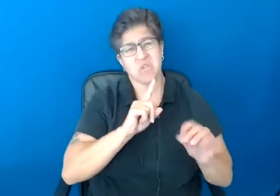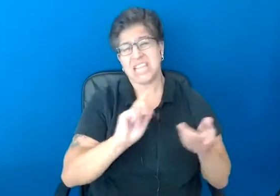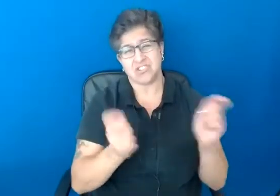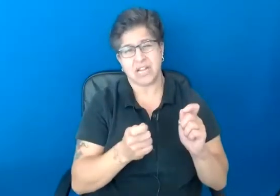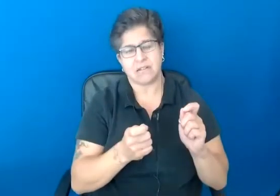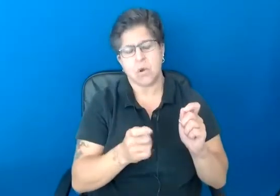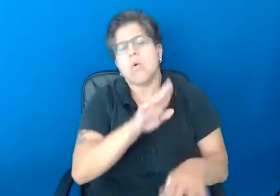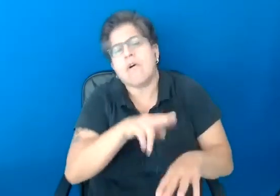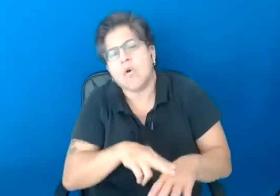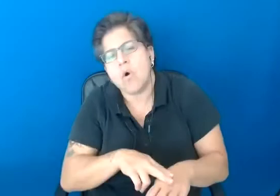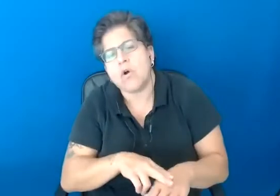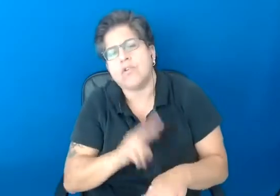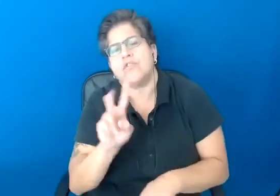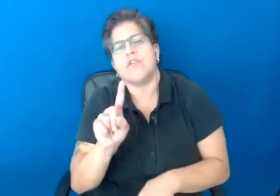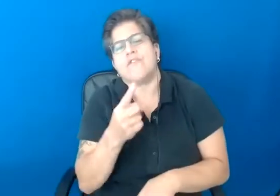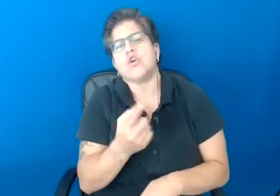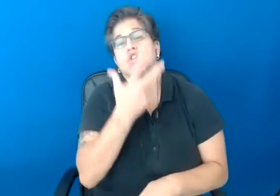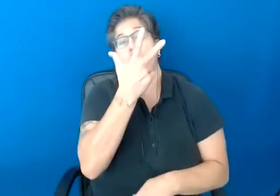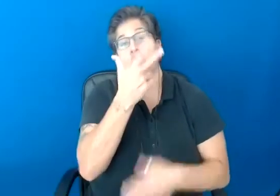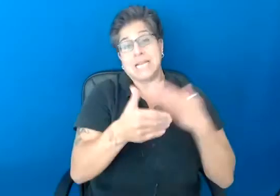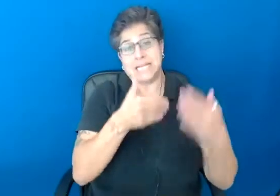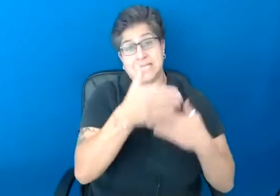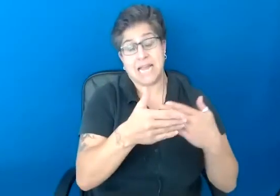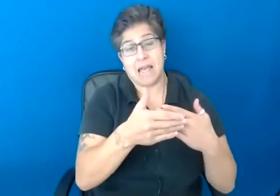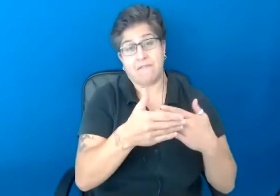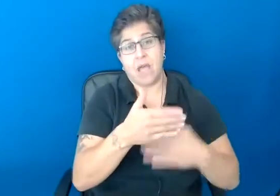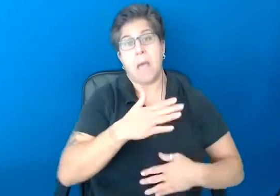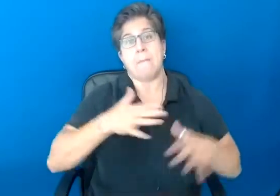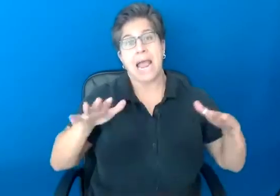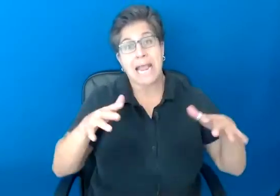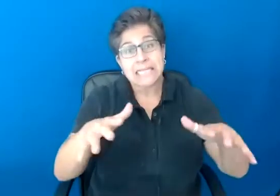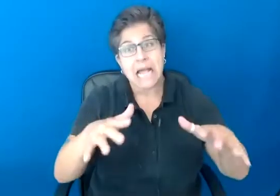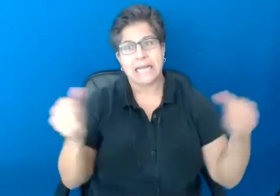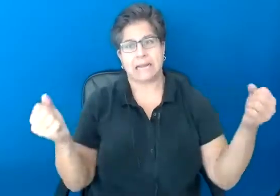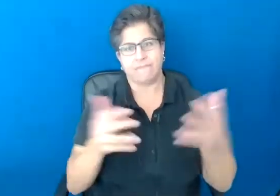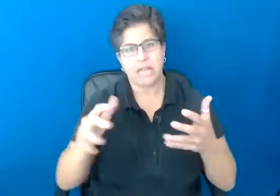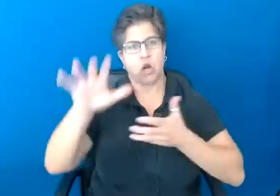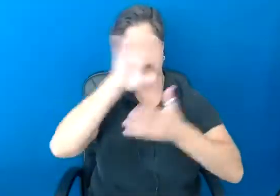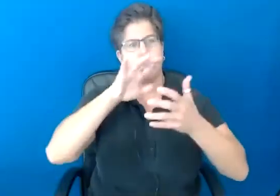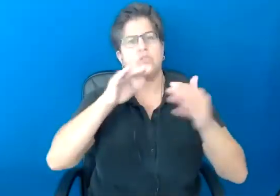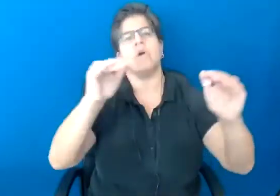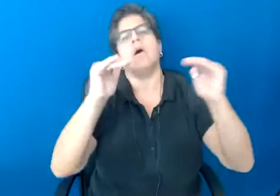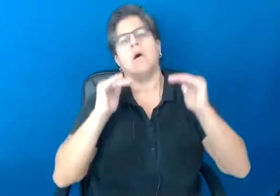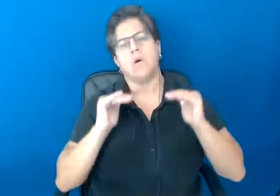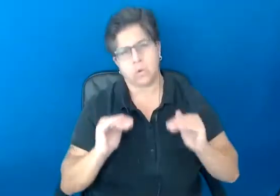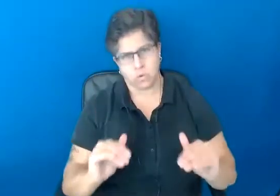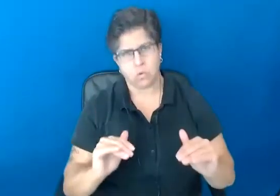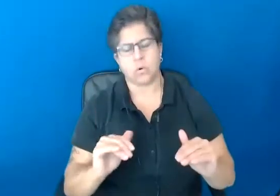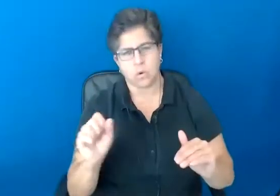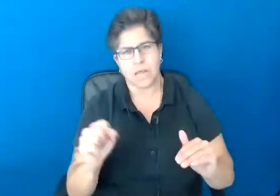but nothing really changed for me until I got a sponsor and did the 4th step, quite frankly. I mean, that's, there you